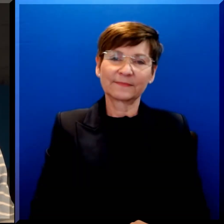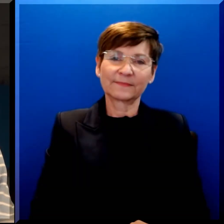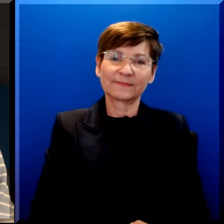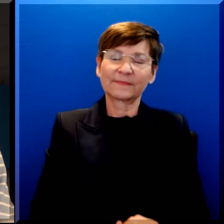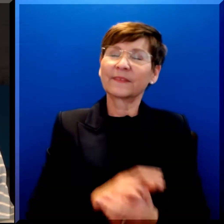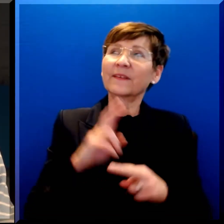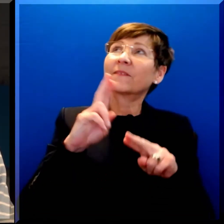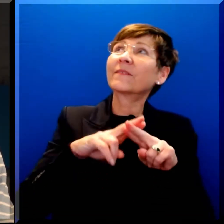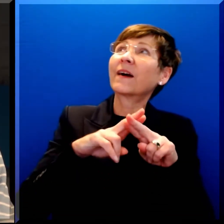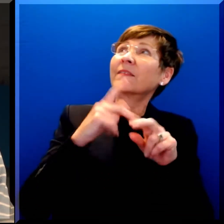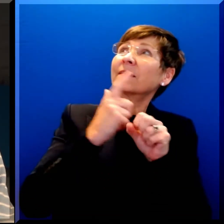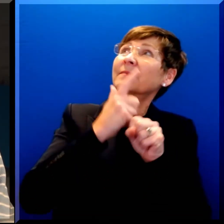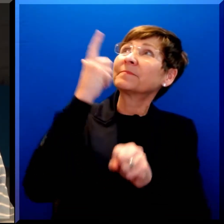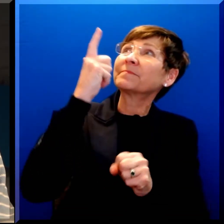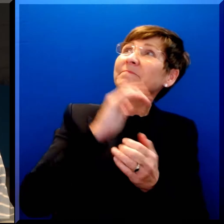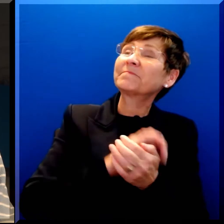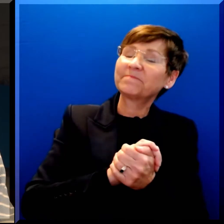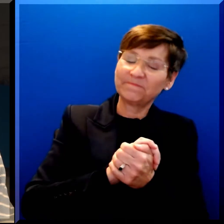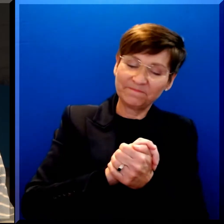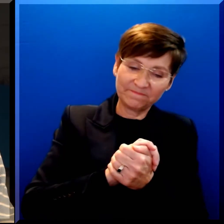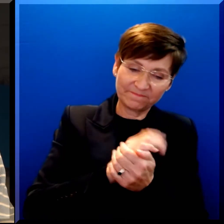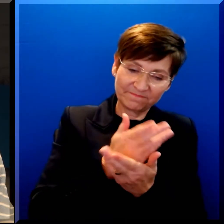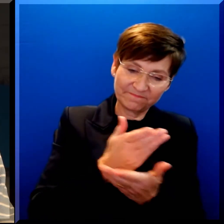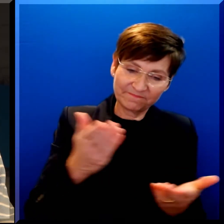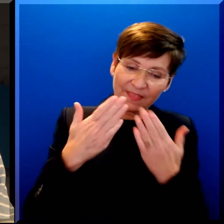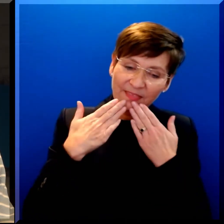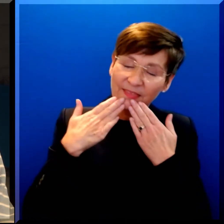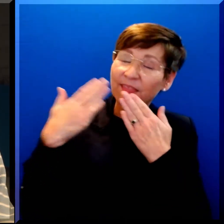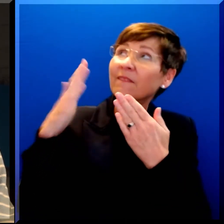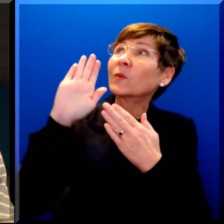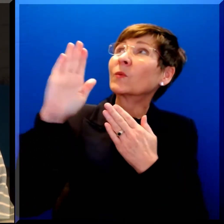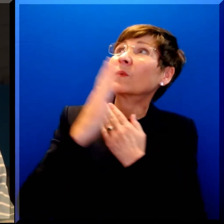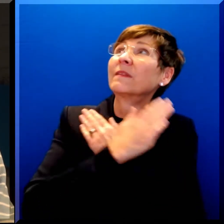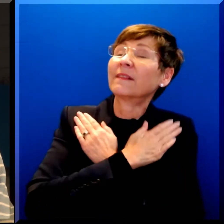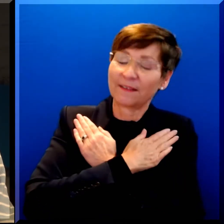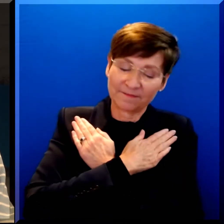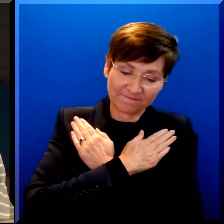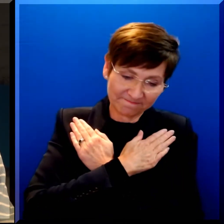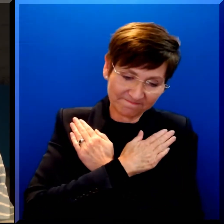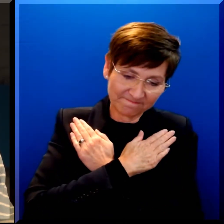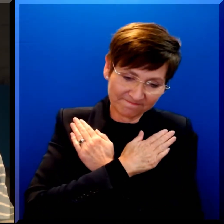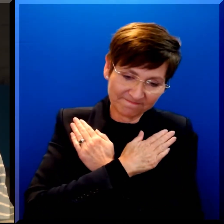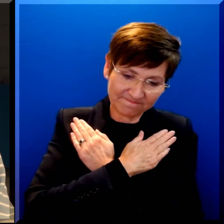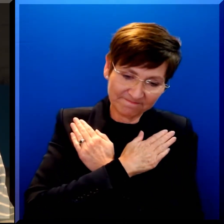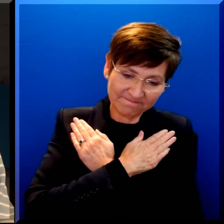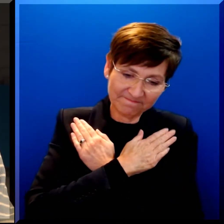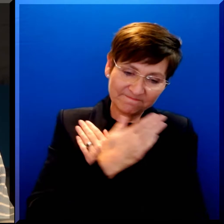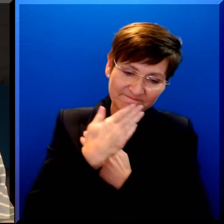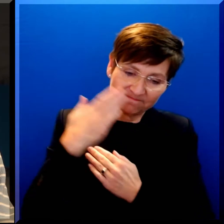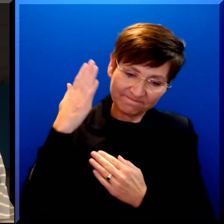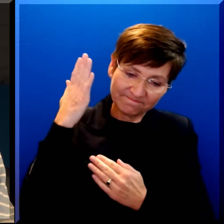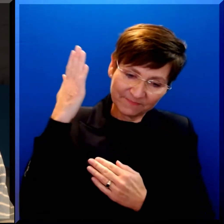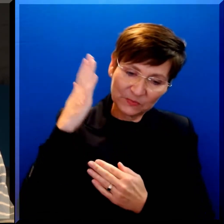Father God, we thank you for your love. We thank you for your